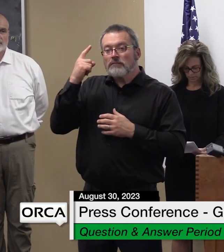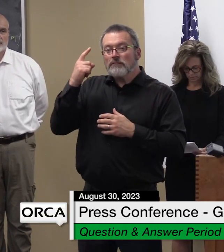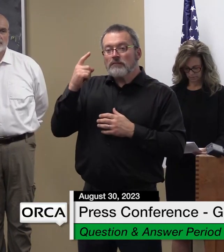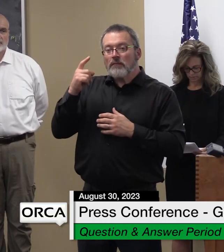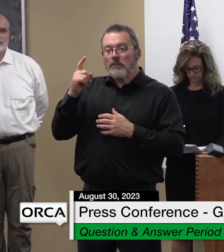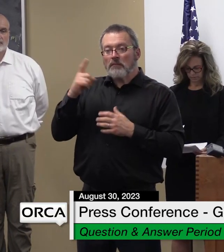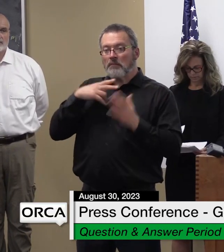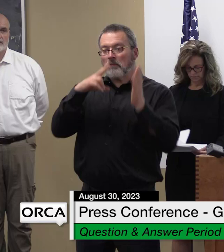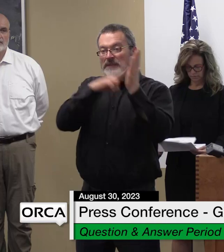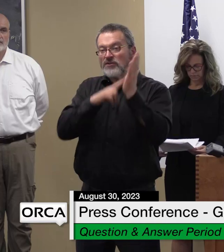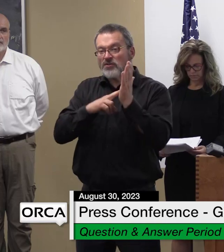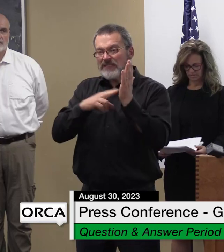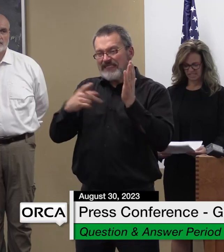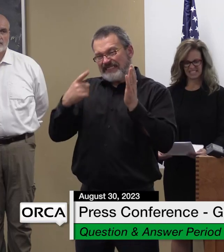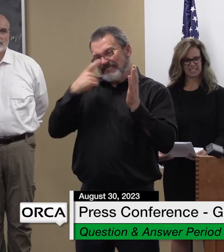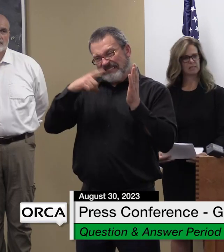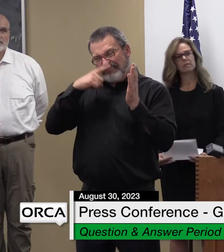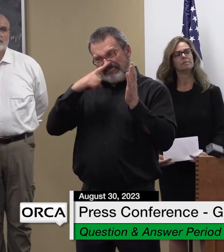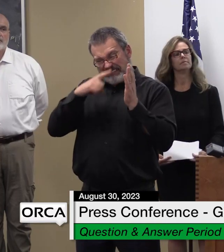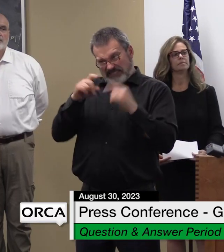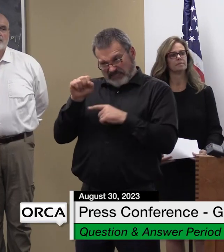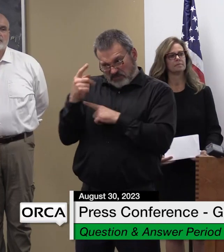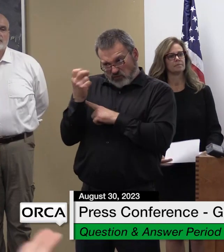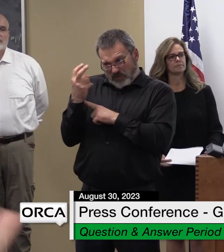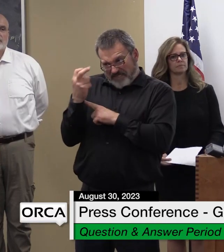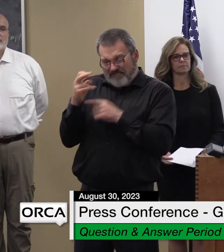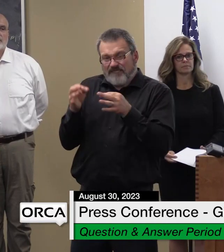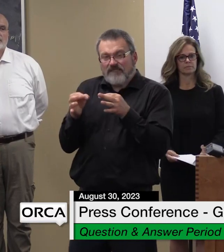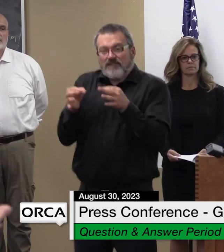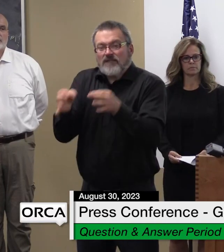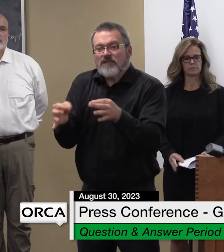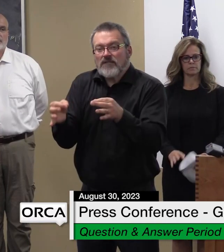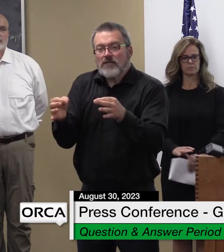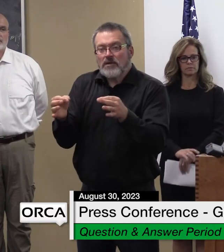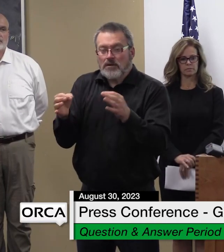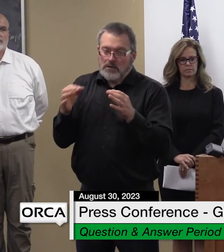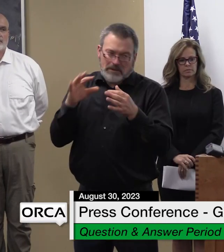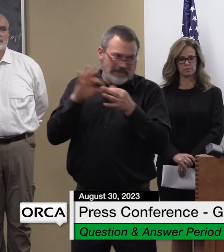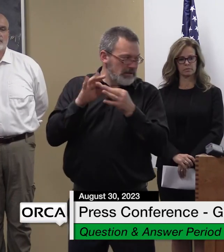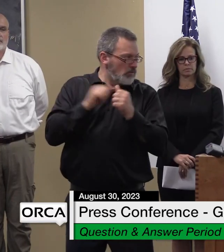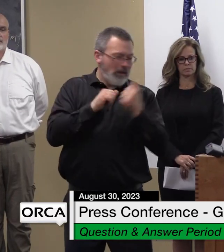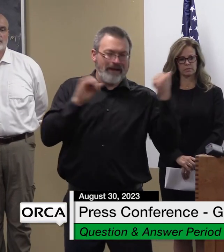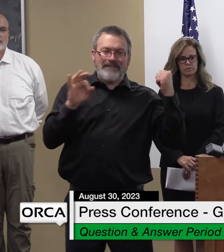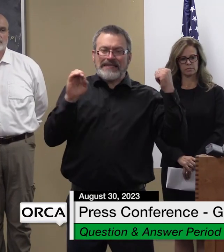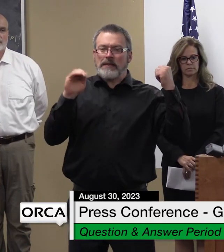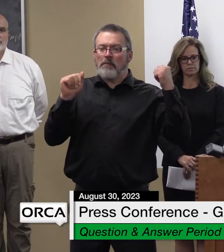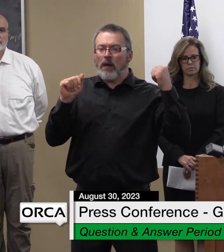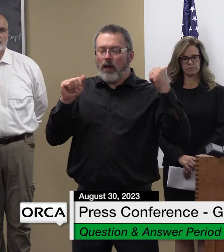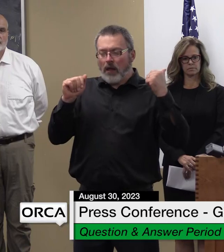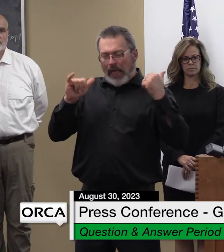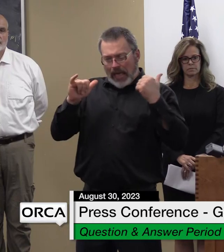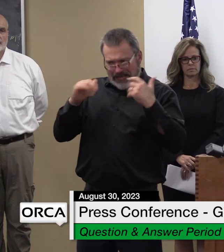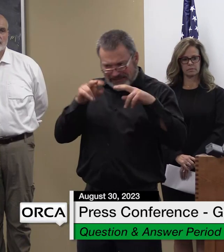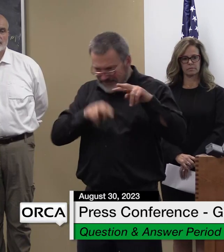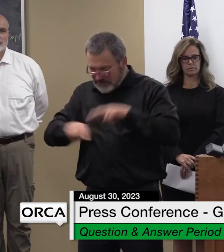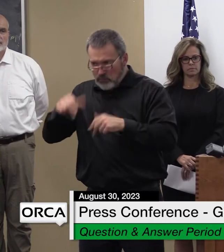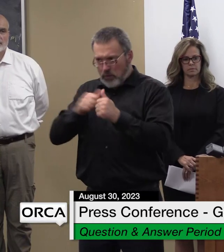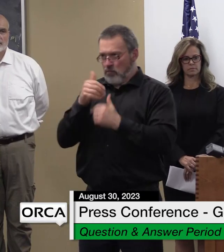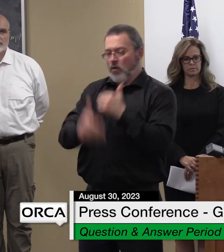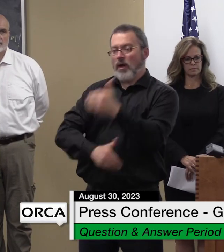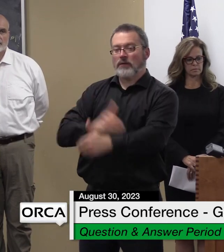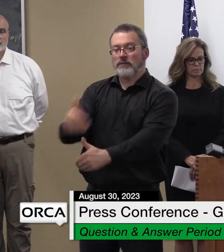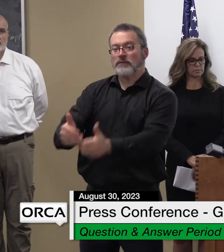providing FEMA with supplemental data to support that request. That is in process, and we